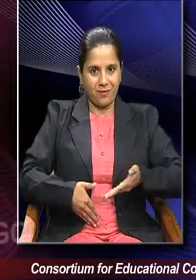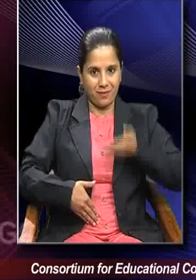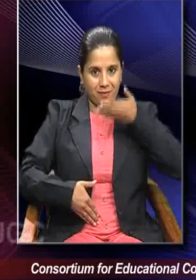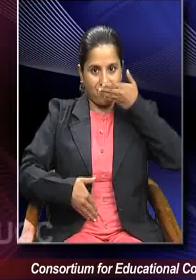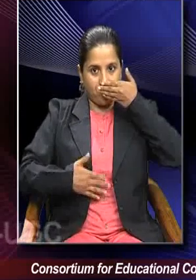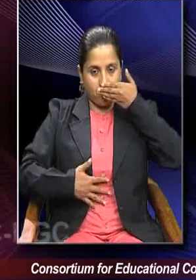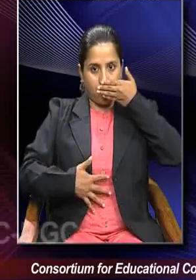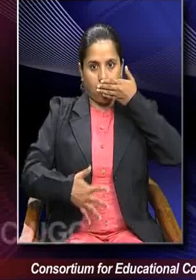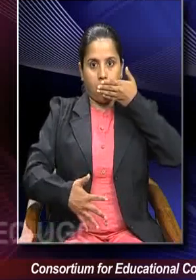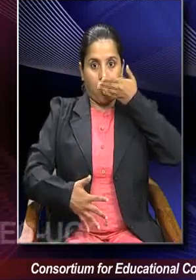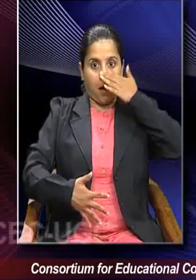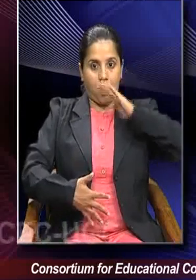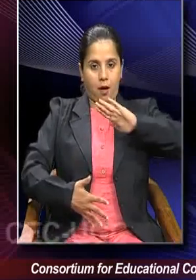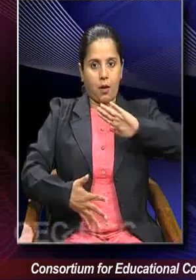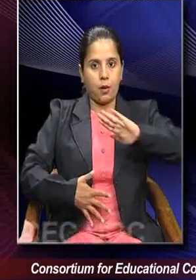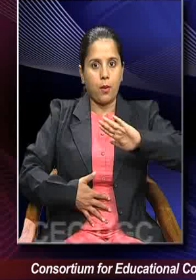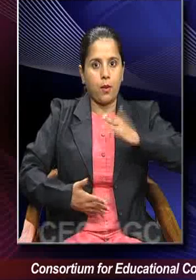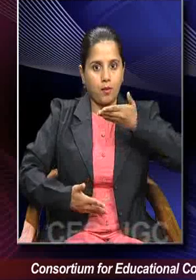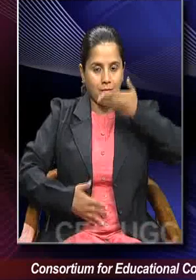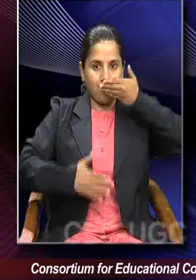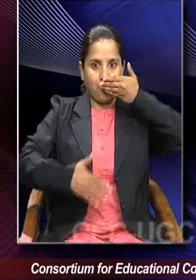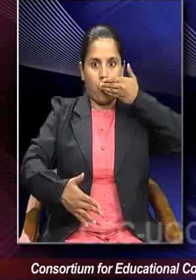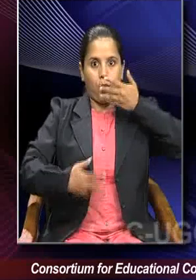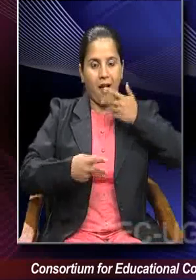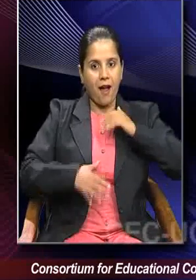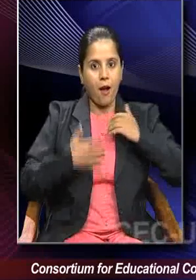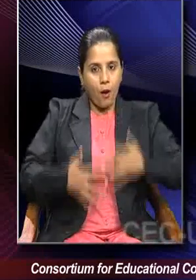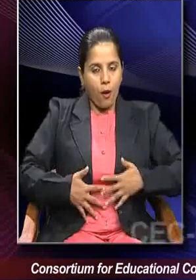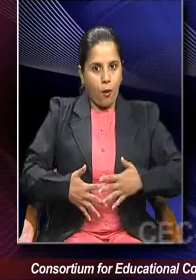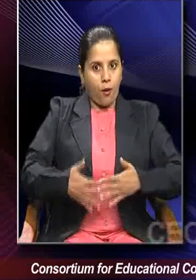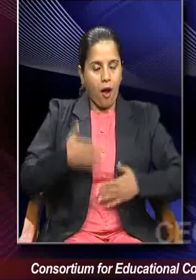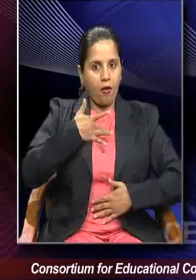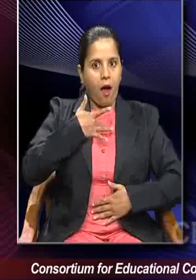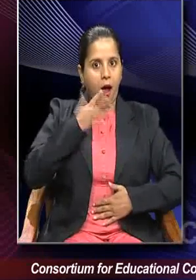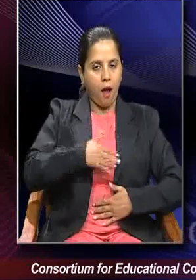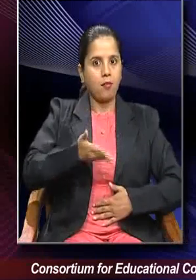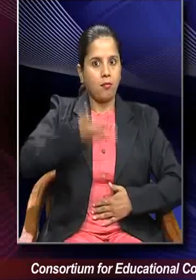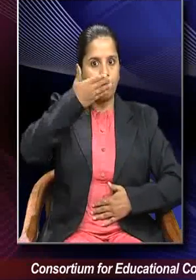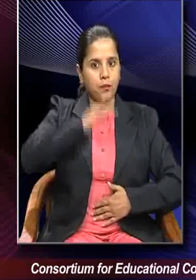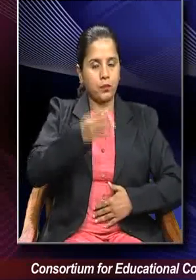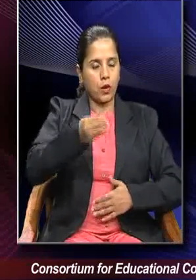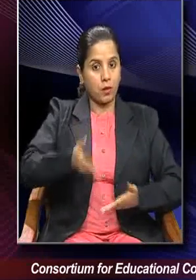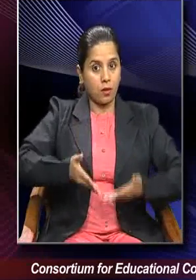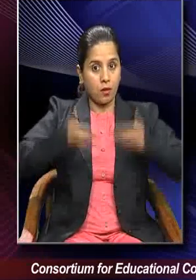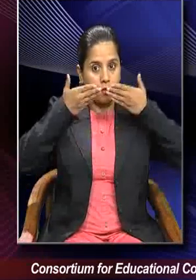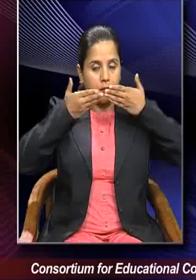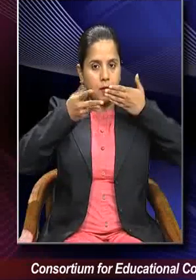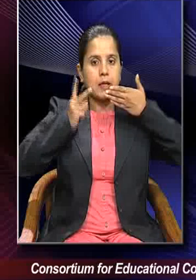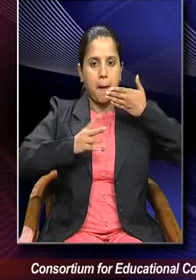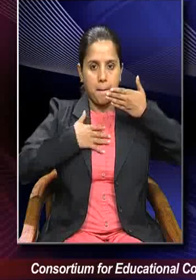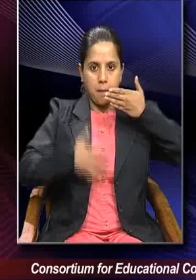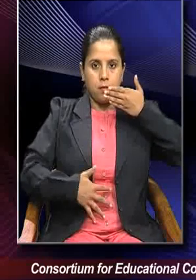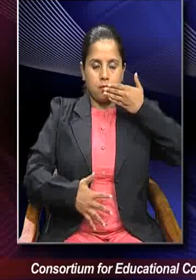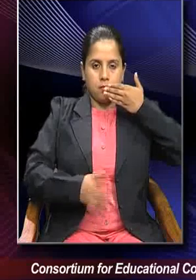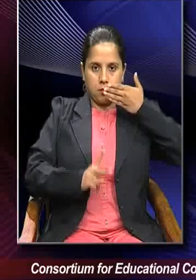fill your lungs with air. After a few periods of holding your breath, carefully allow any